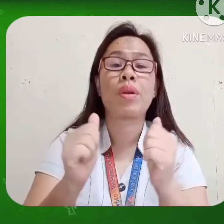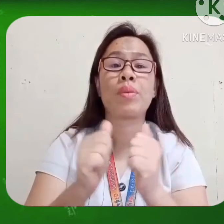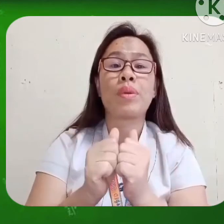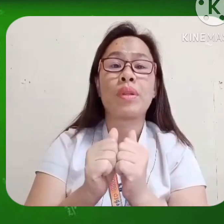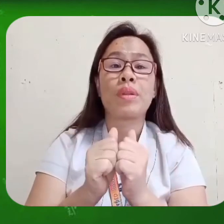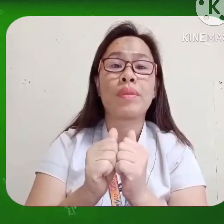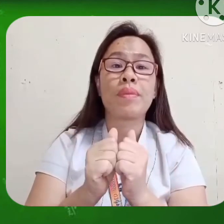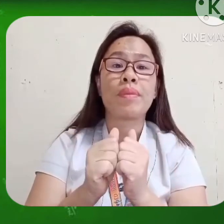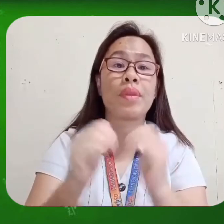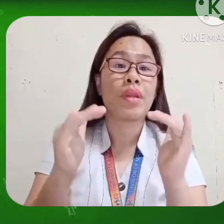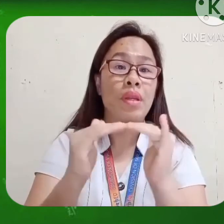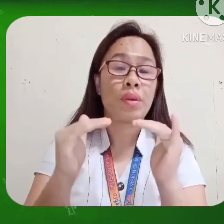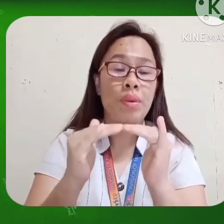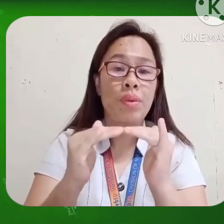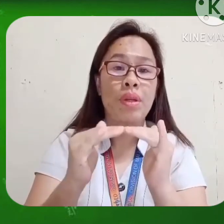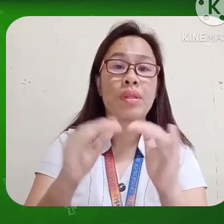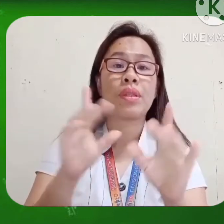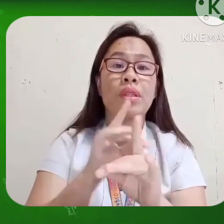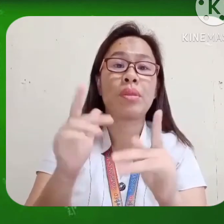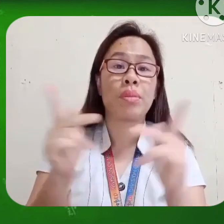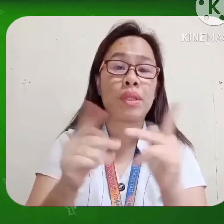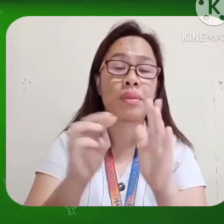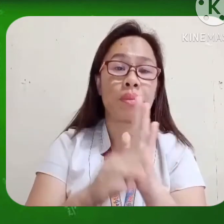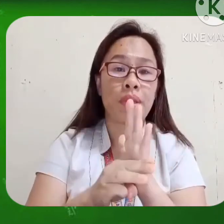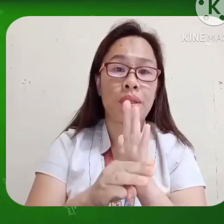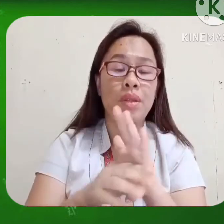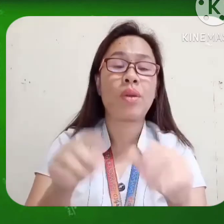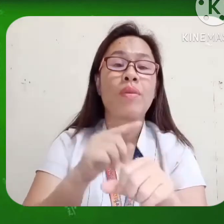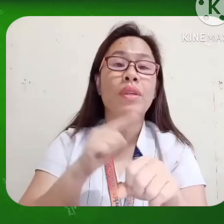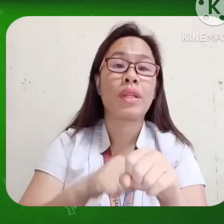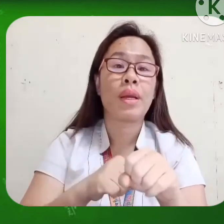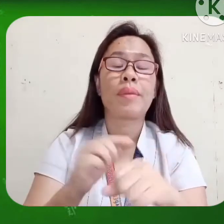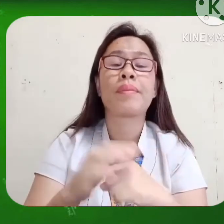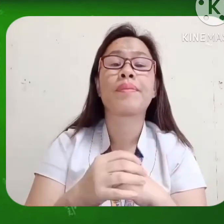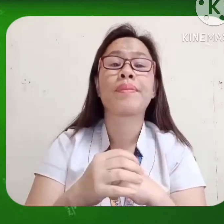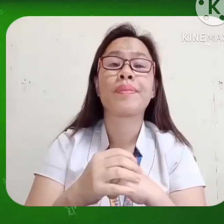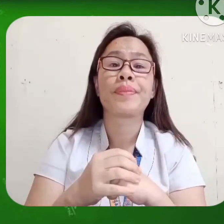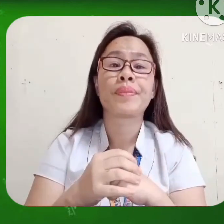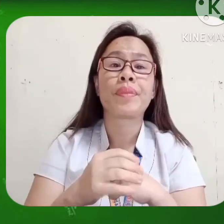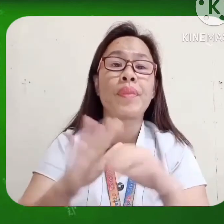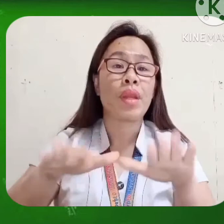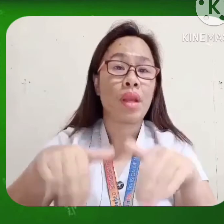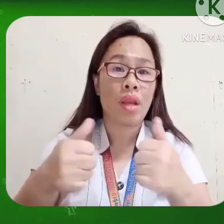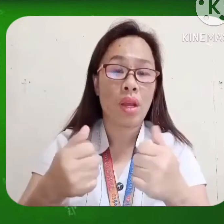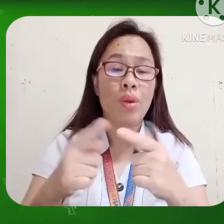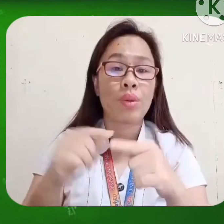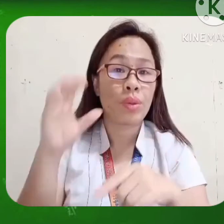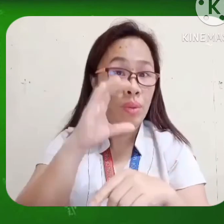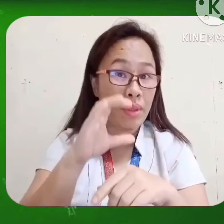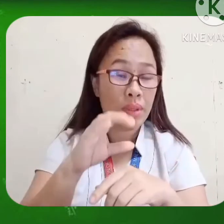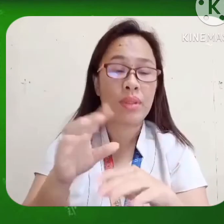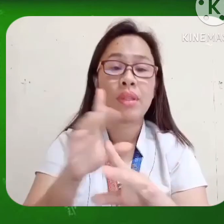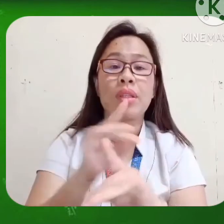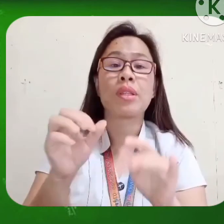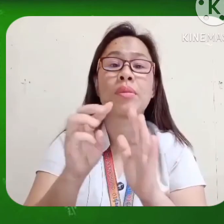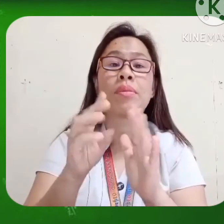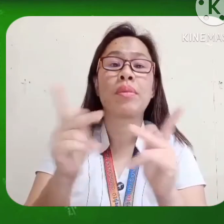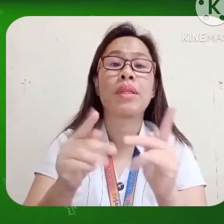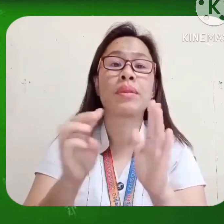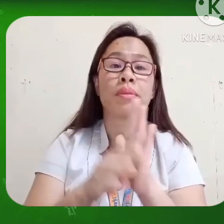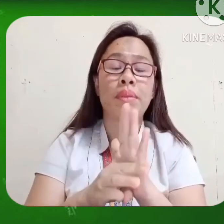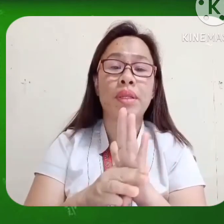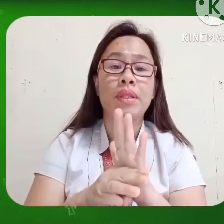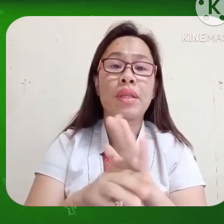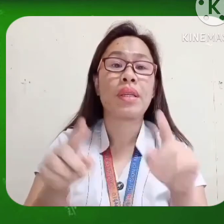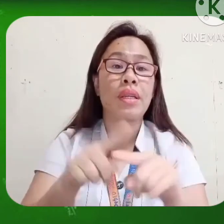formula average velocity equals displacement over time. Paano nga ulit hahanapin ang